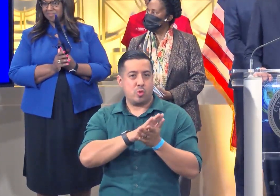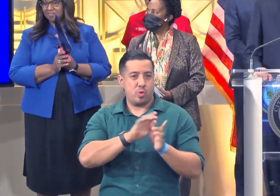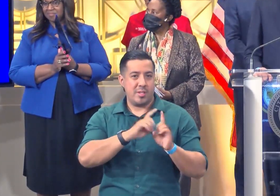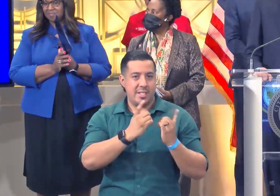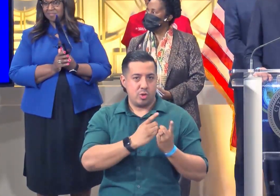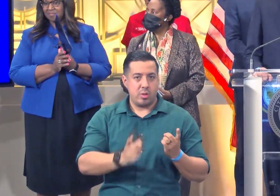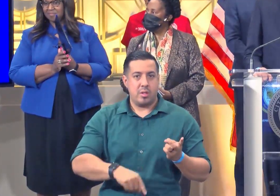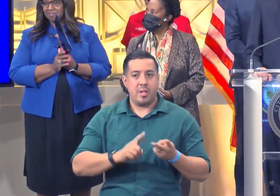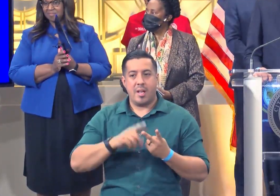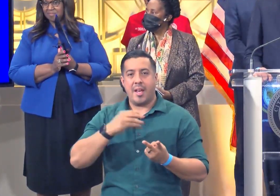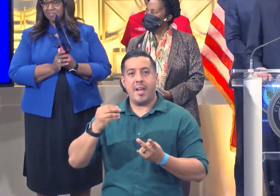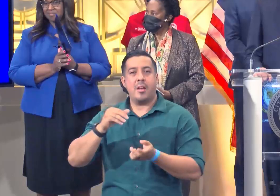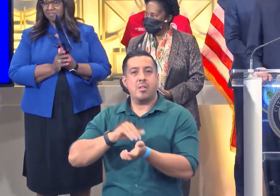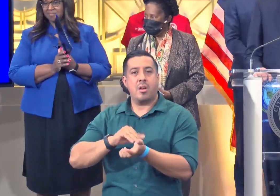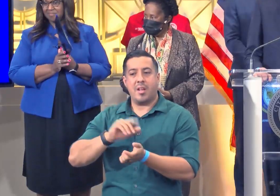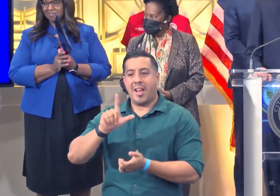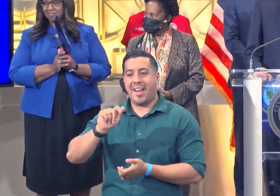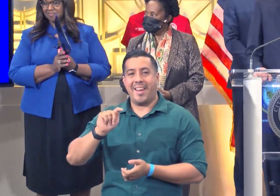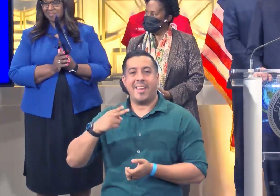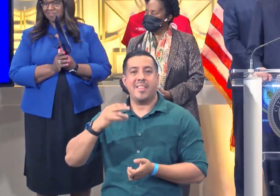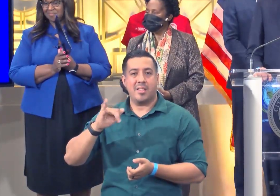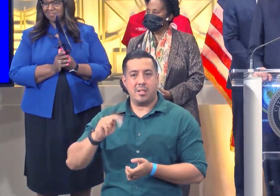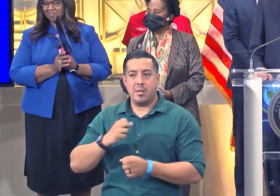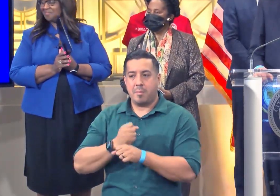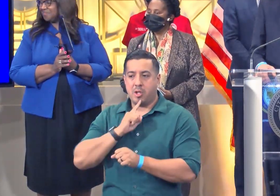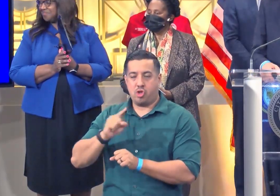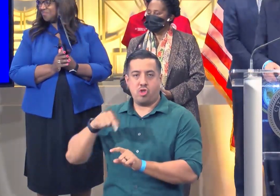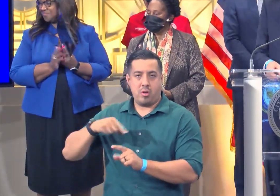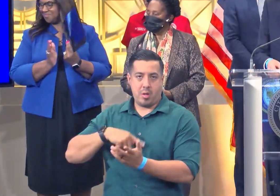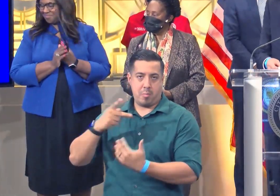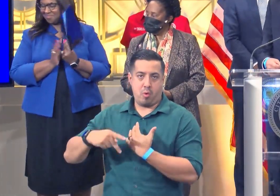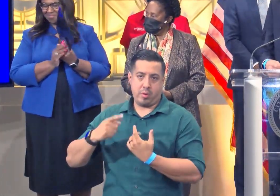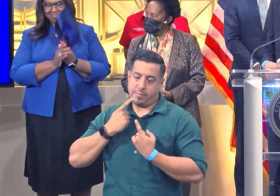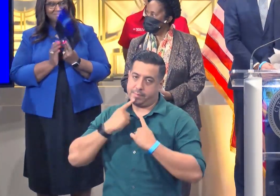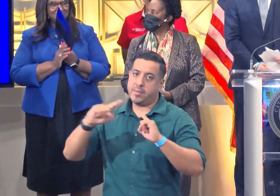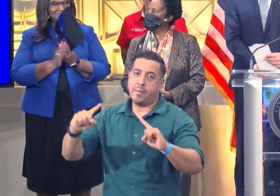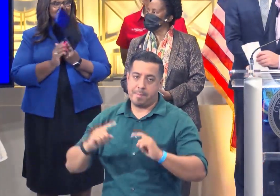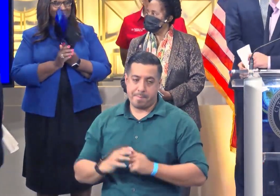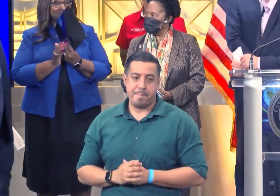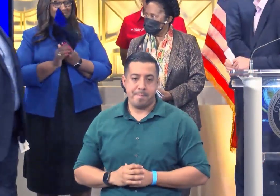Latham to make this program a reality. Al.